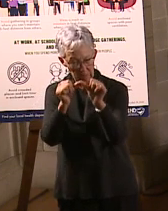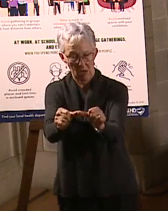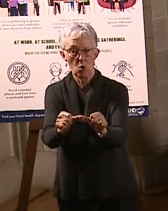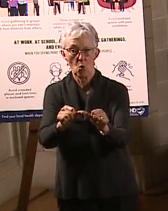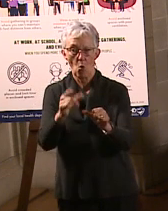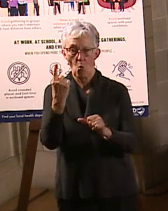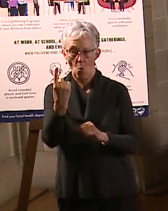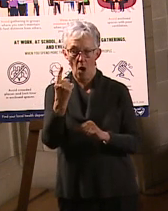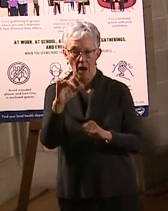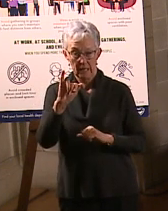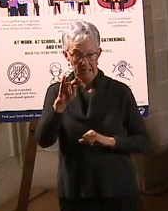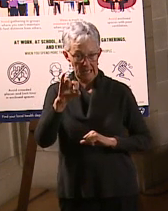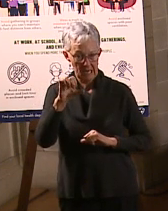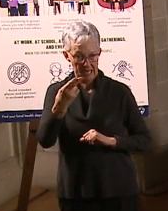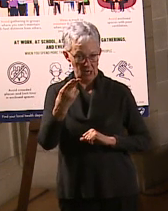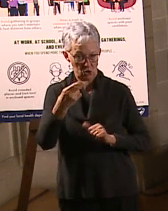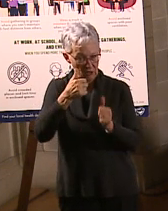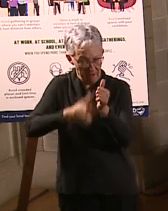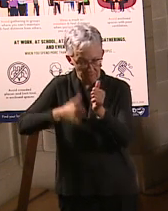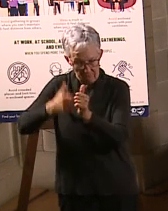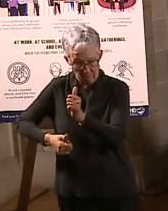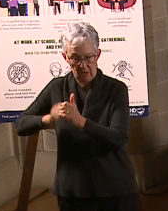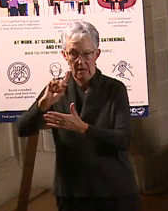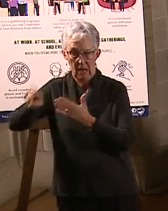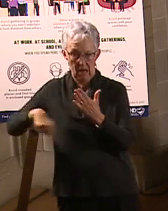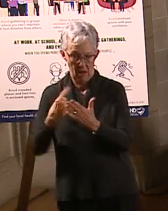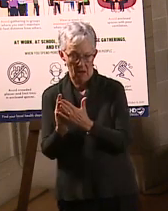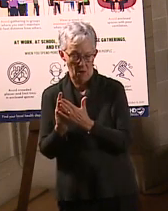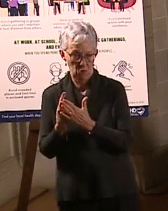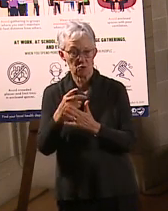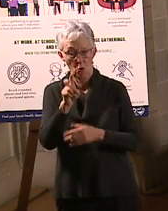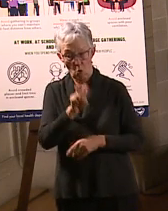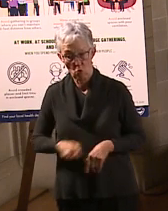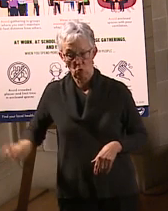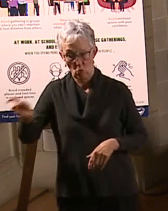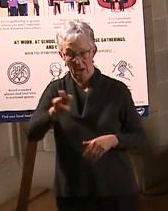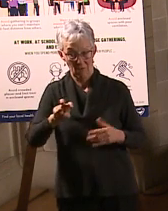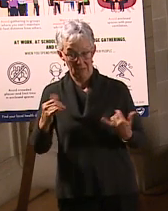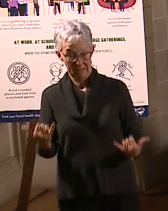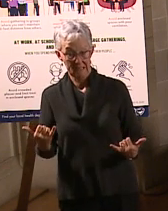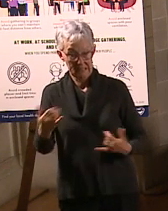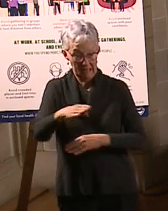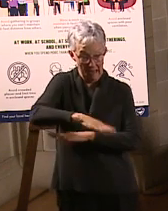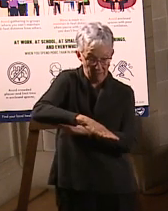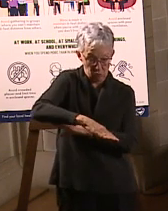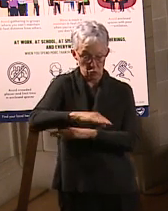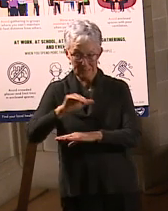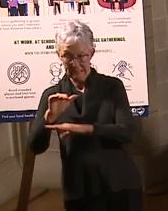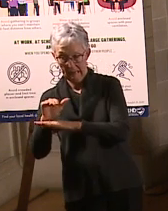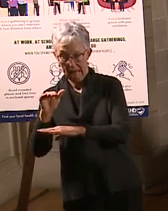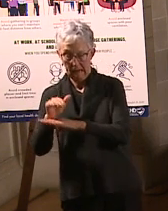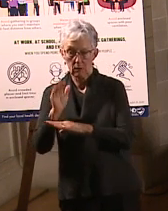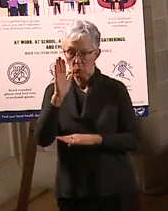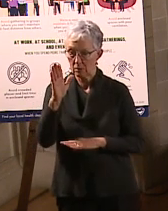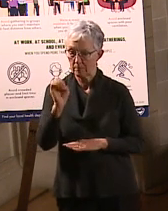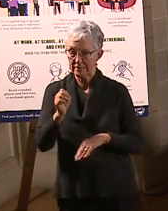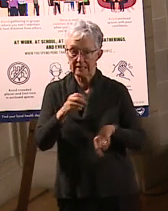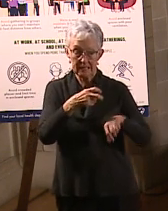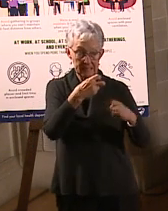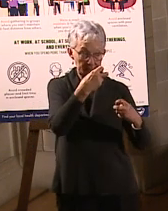the day. Travel this afternoon and this evening has been described as difficult to impossible.